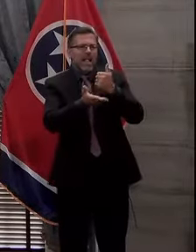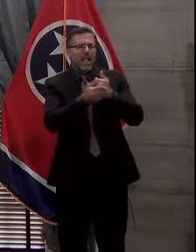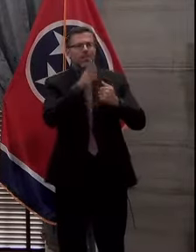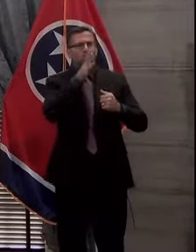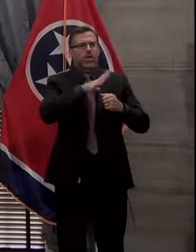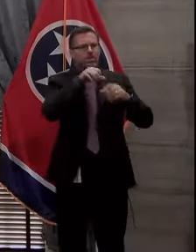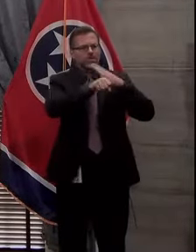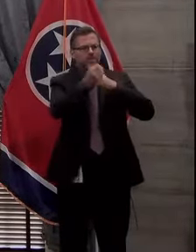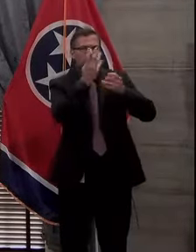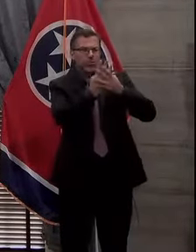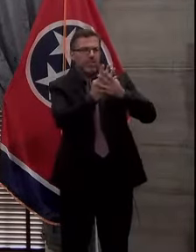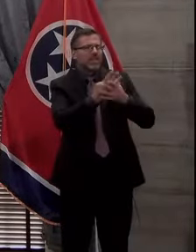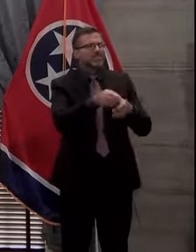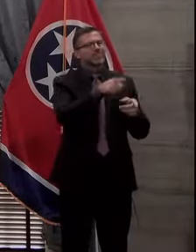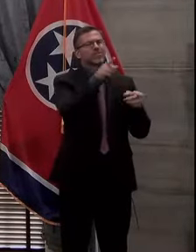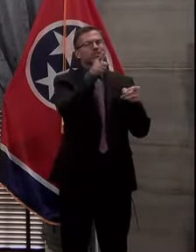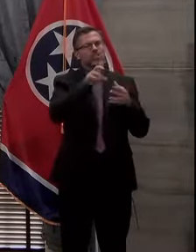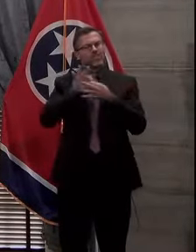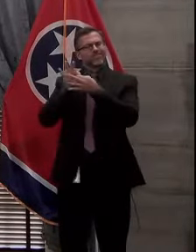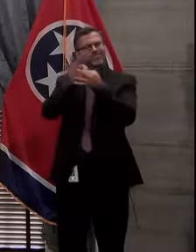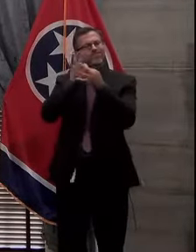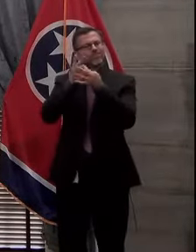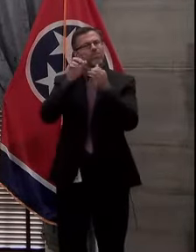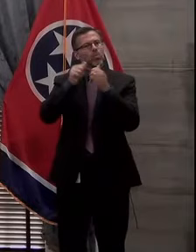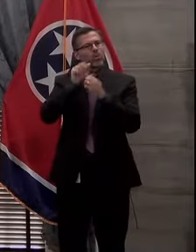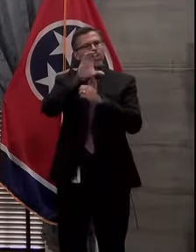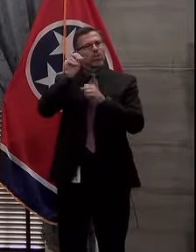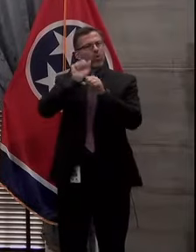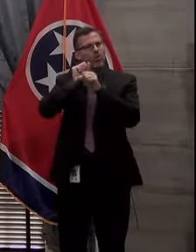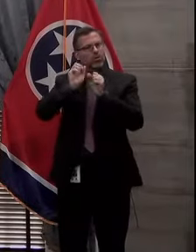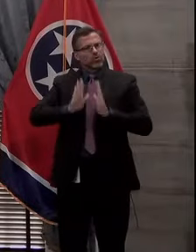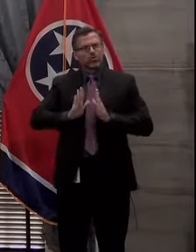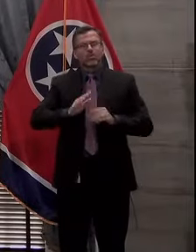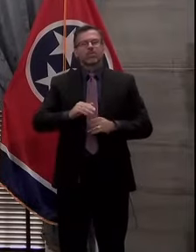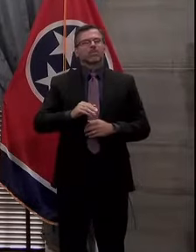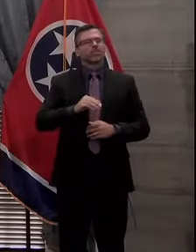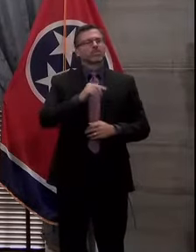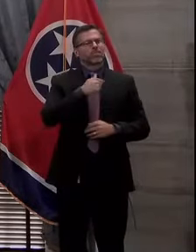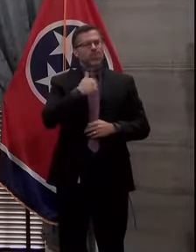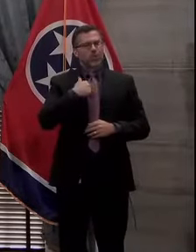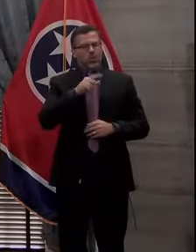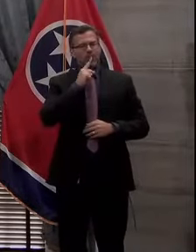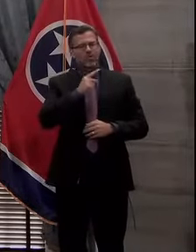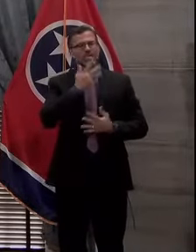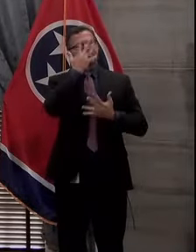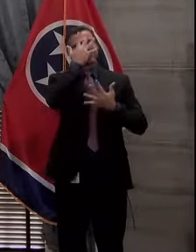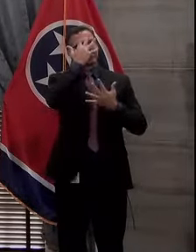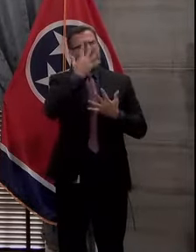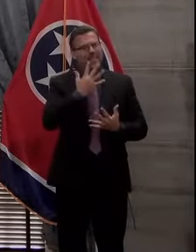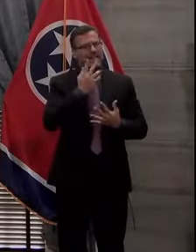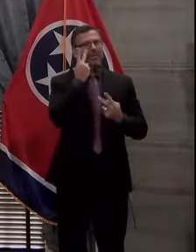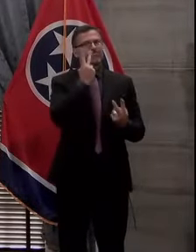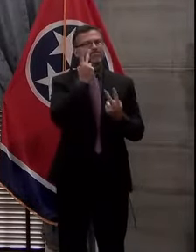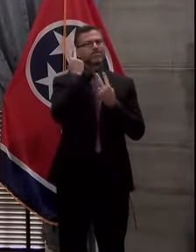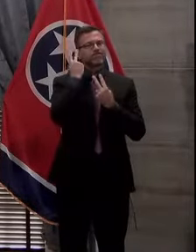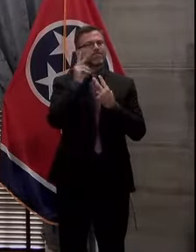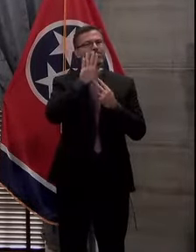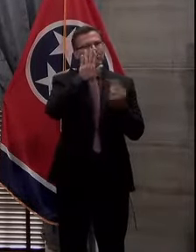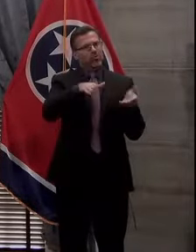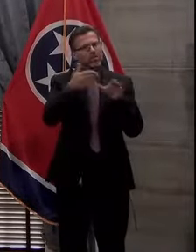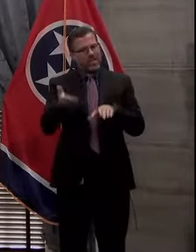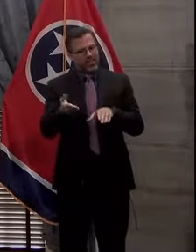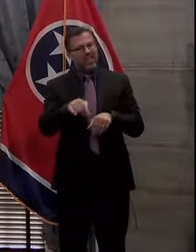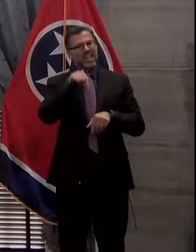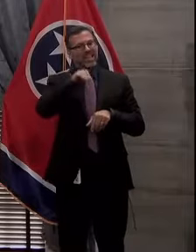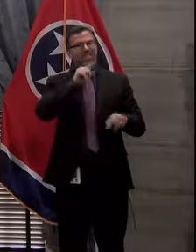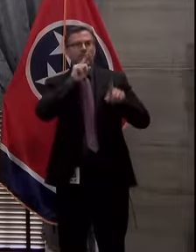and her colleagues, and while we continue to mourn the loss of Deborah today, with this executive